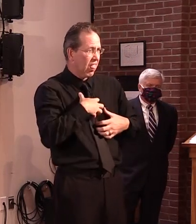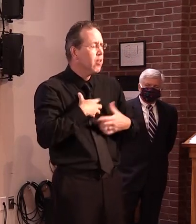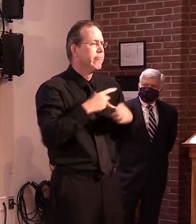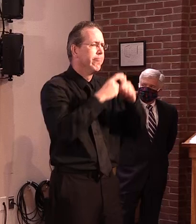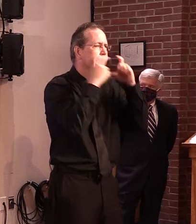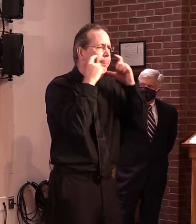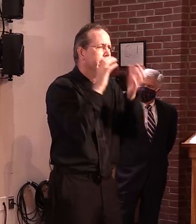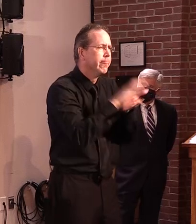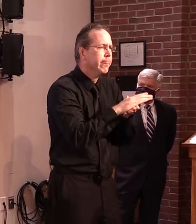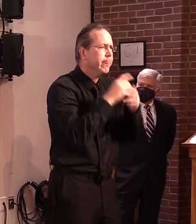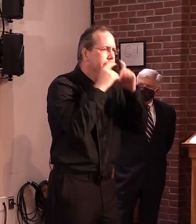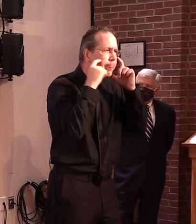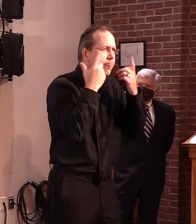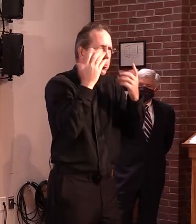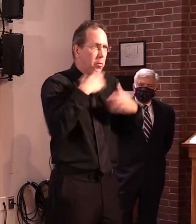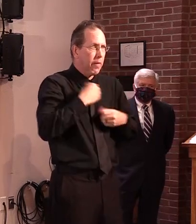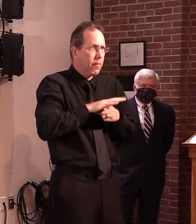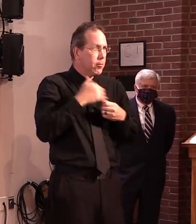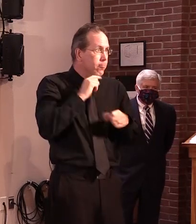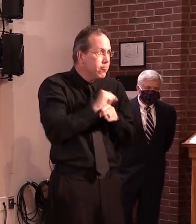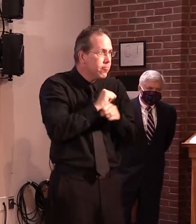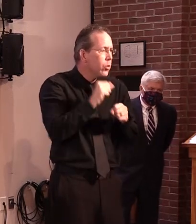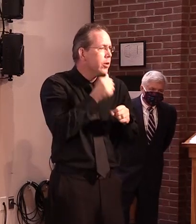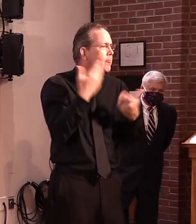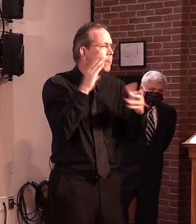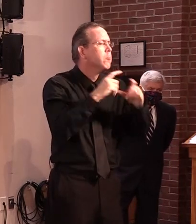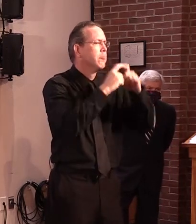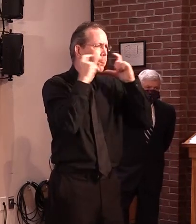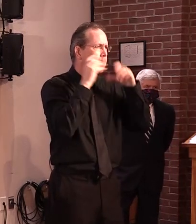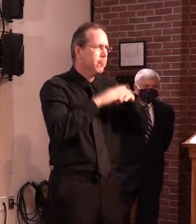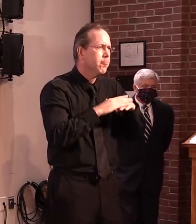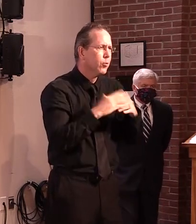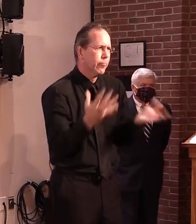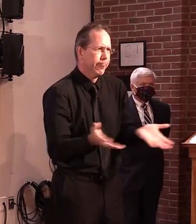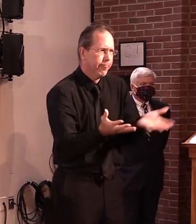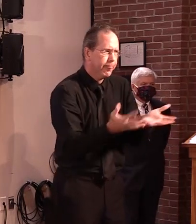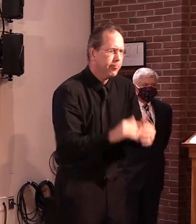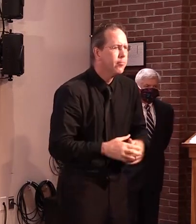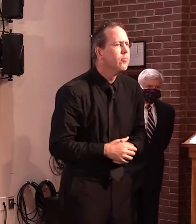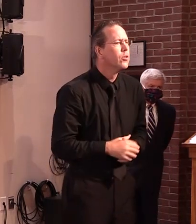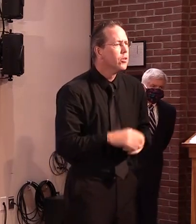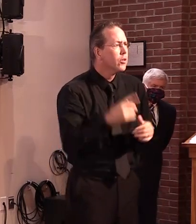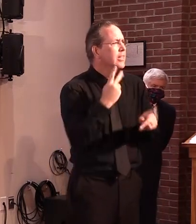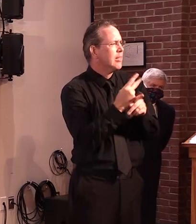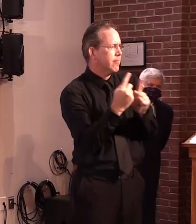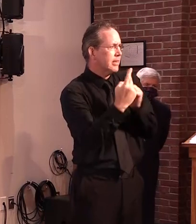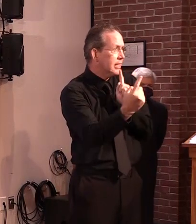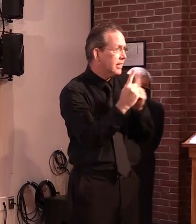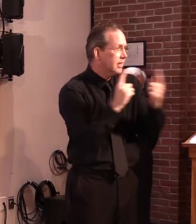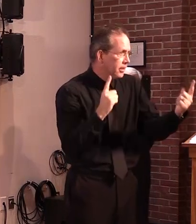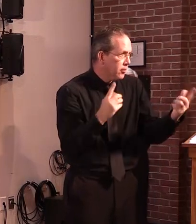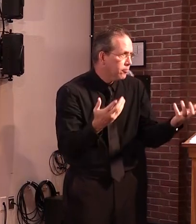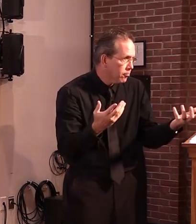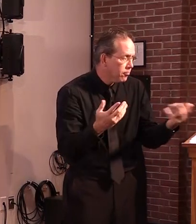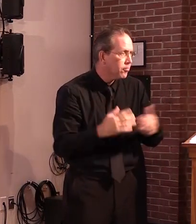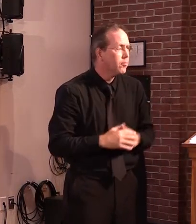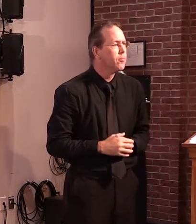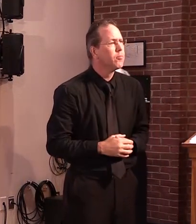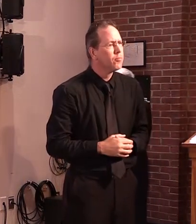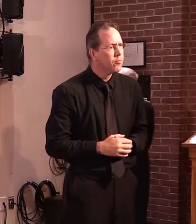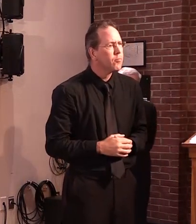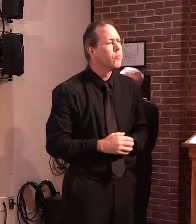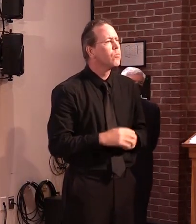distance, 6 feet being the parameter with some variation, avoiding crowds, doing